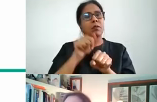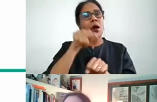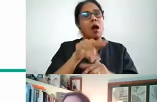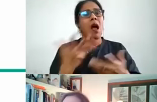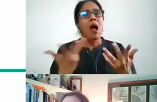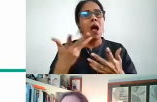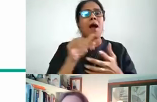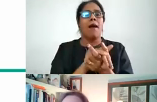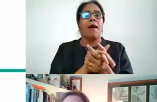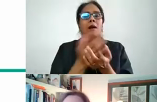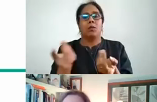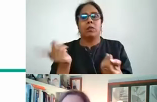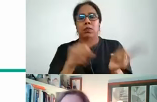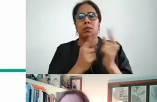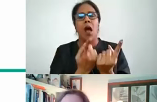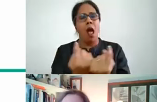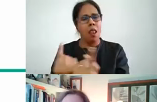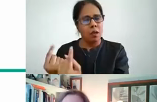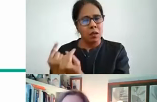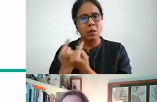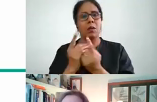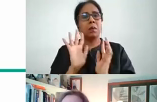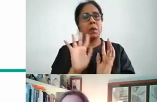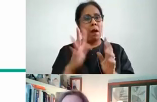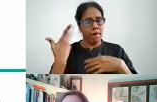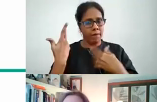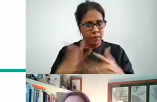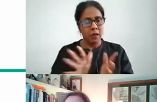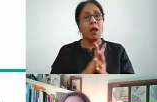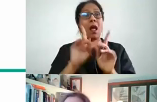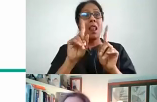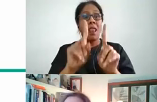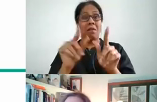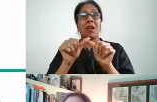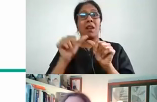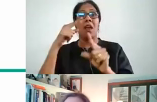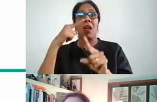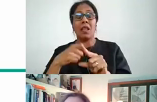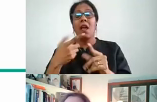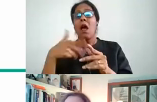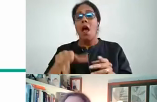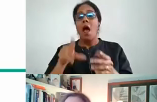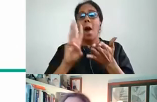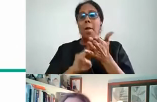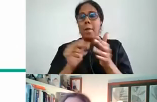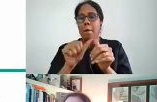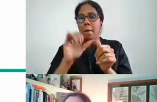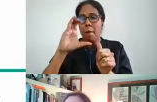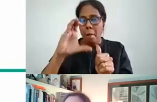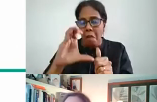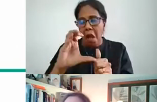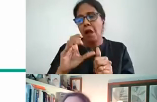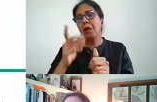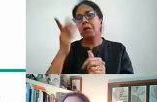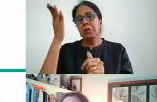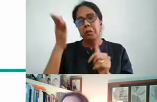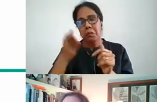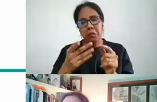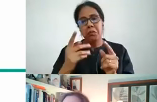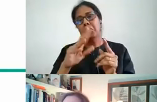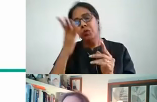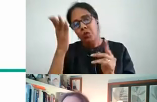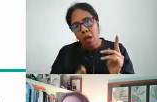that showed that the performance of the IEEE 811AX, MAC, and PHY meet or exceed the MAC and PHY